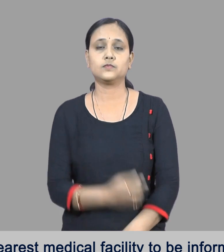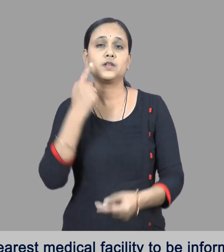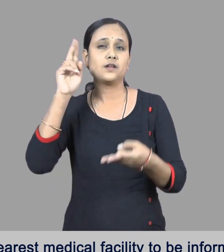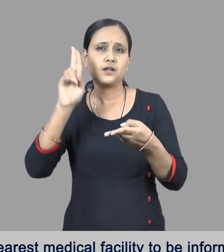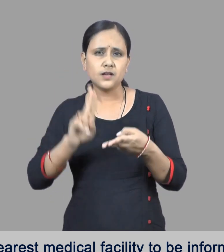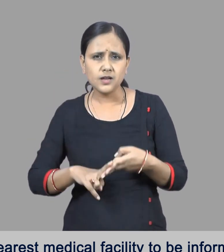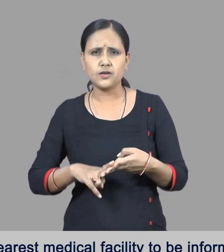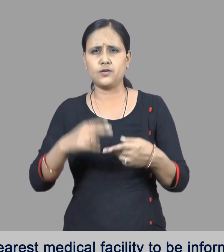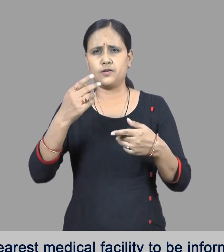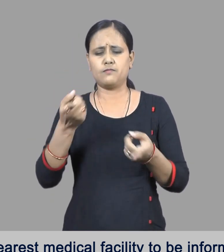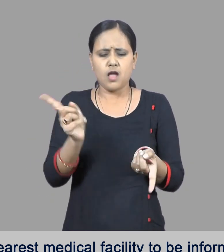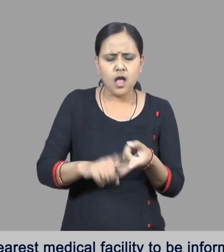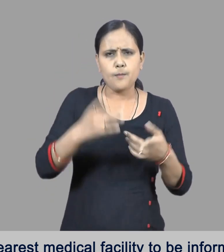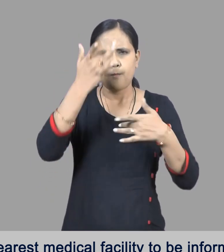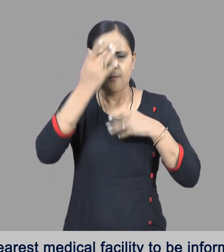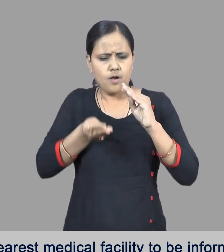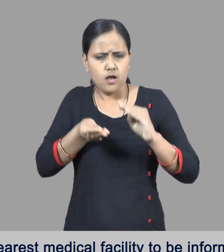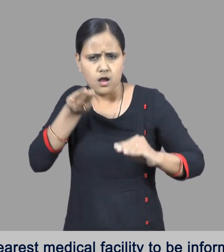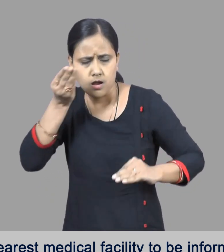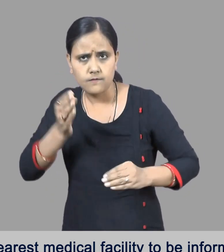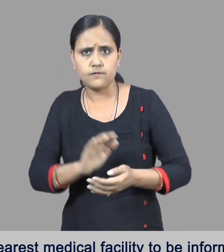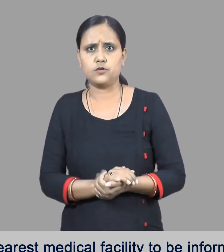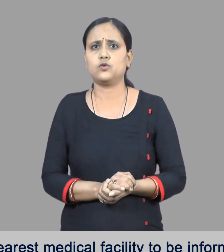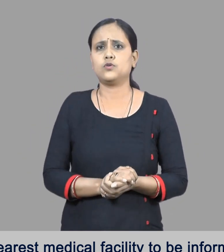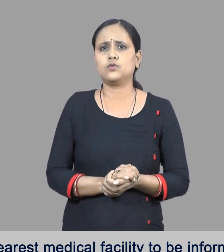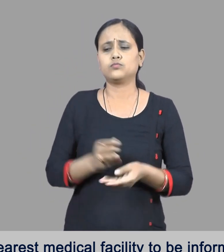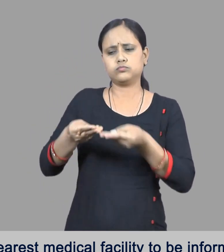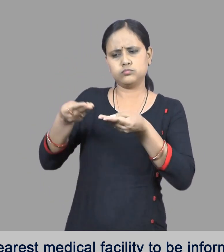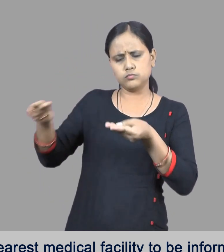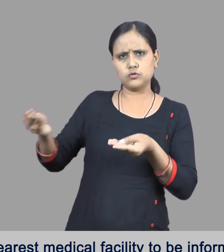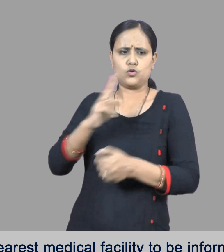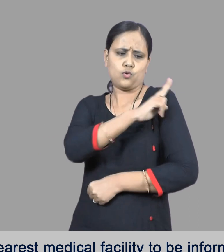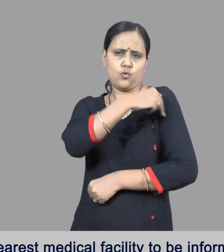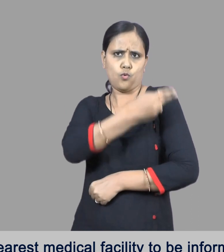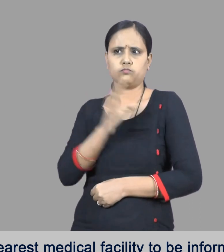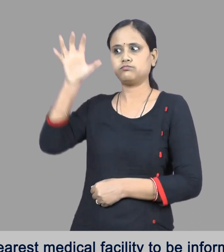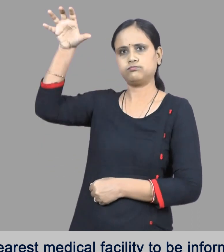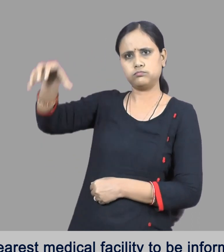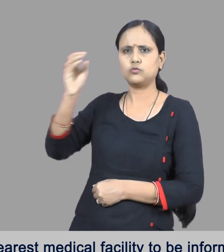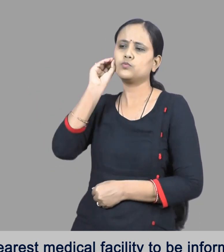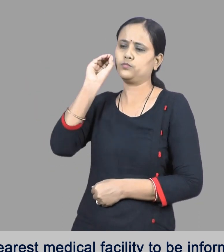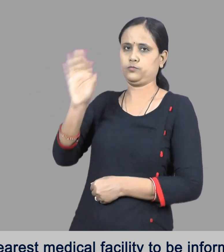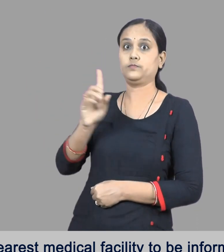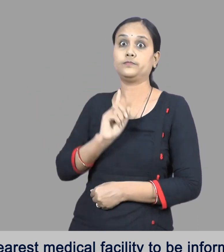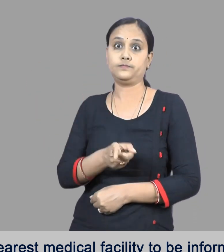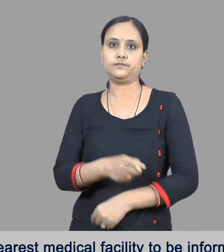If symptoms deteriorate nearest medical facility to be informed